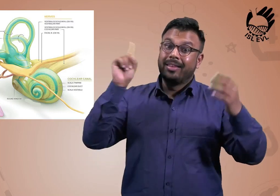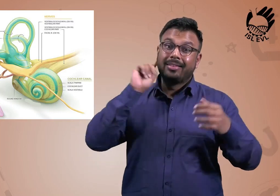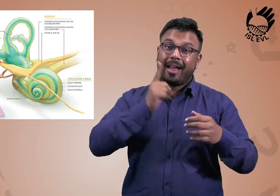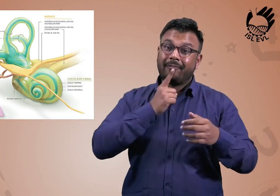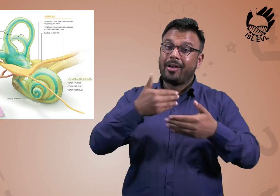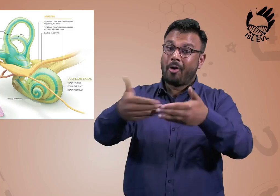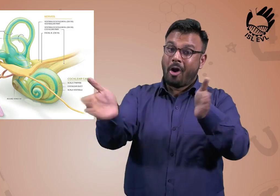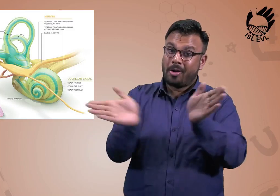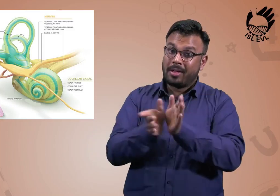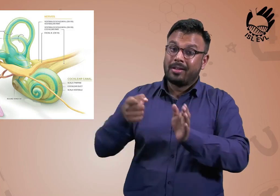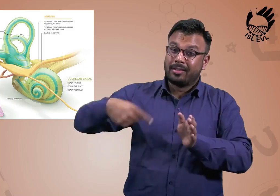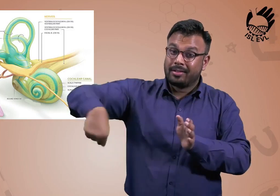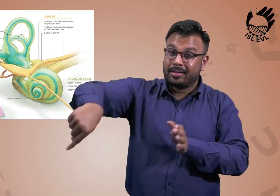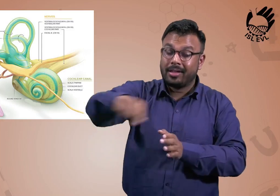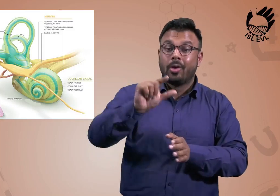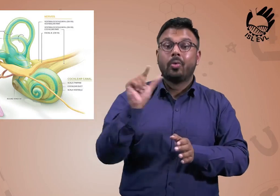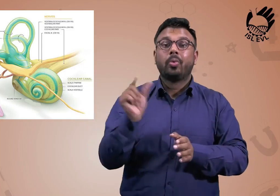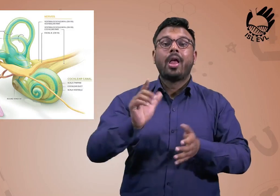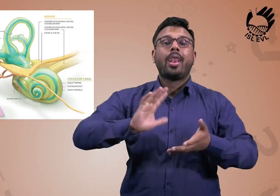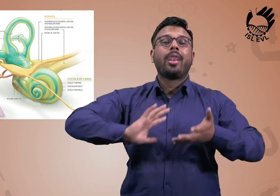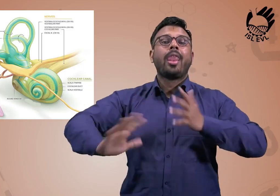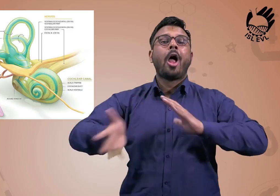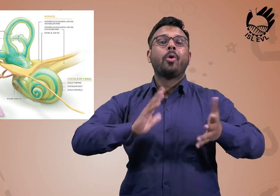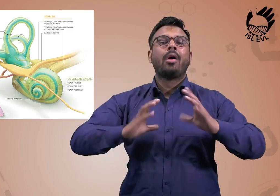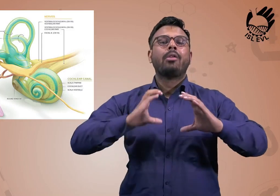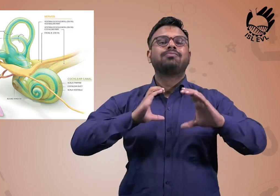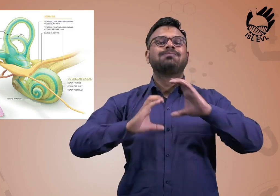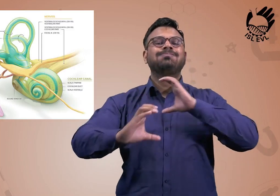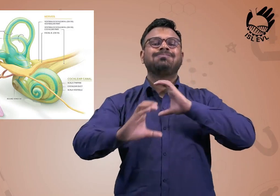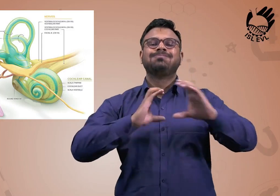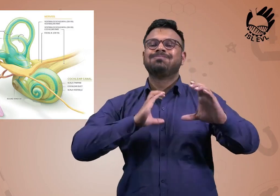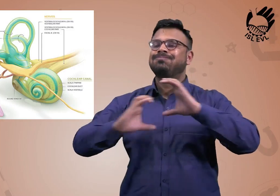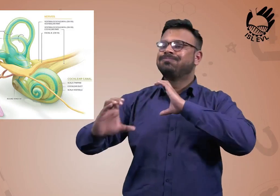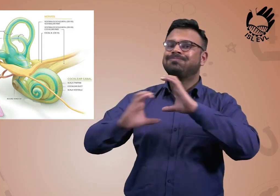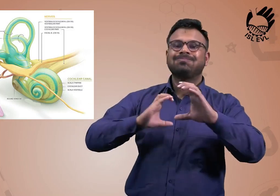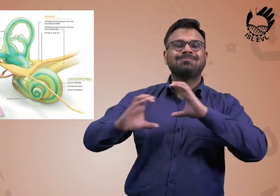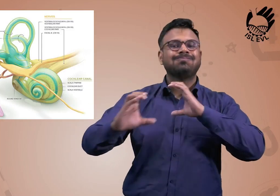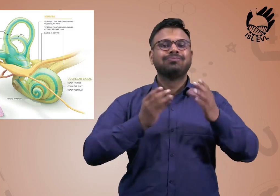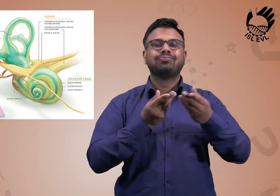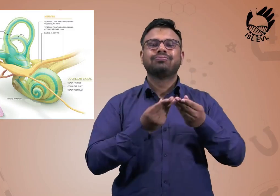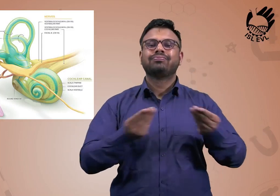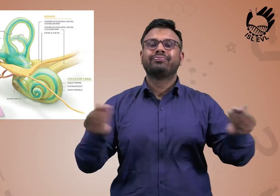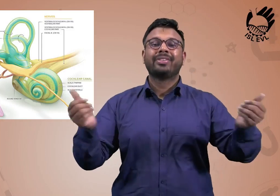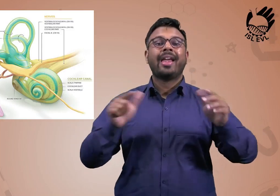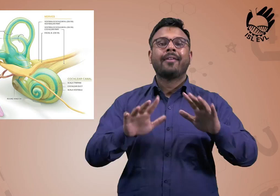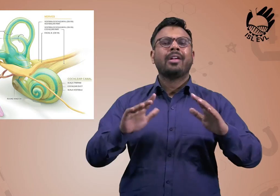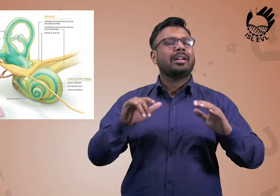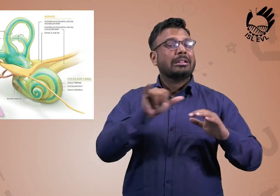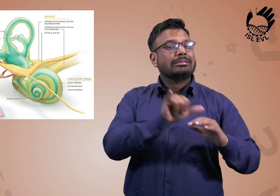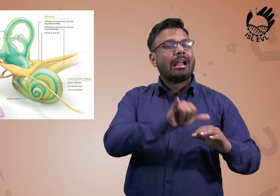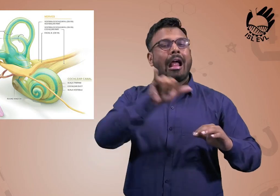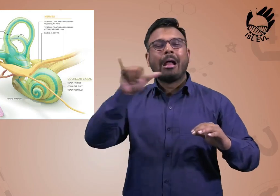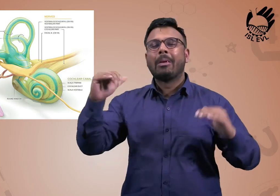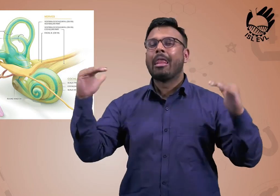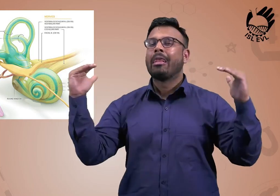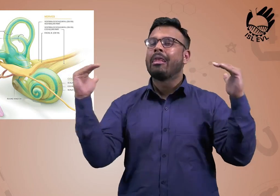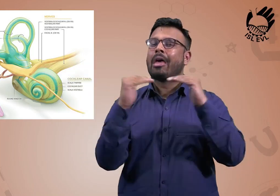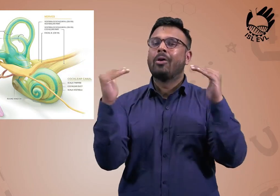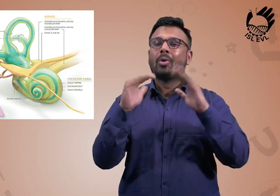develop spoken language. It is very important that all parents are given full information about all